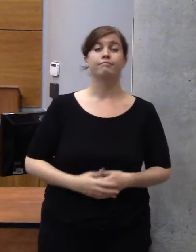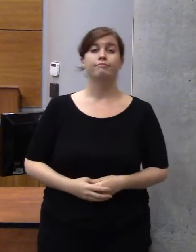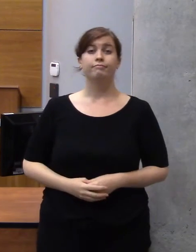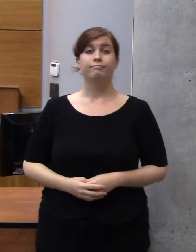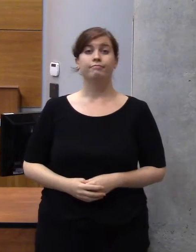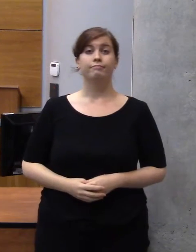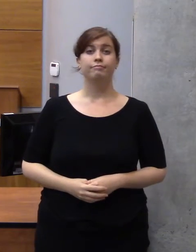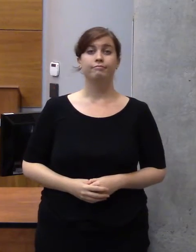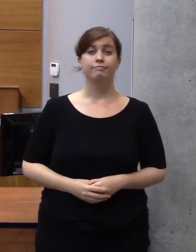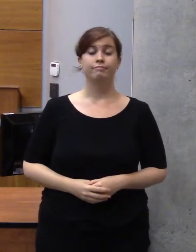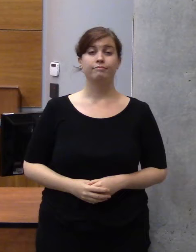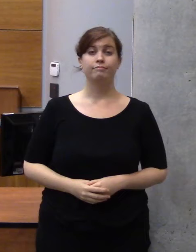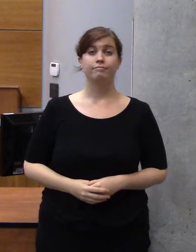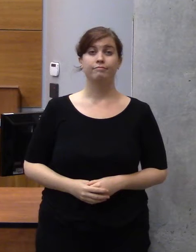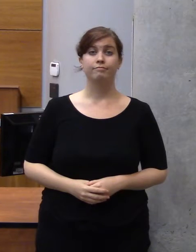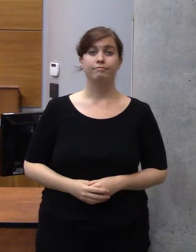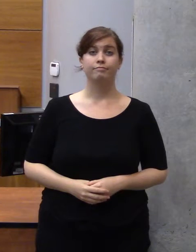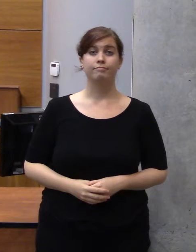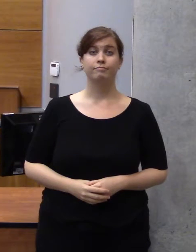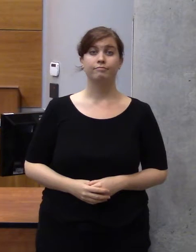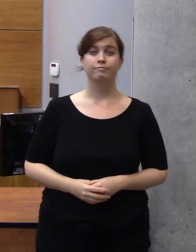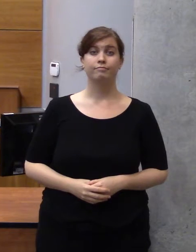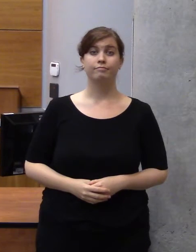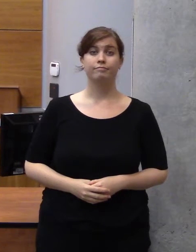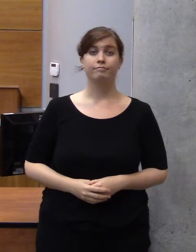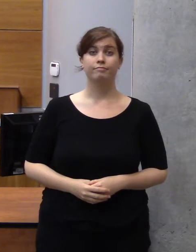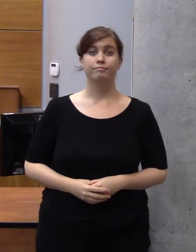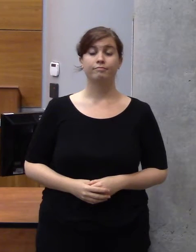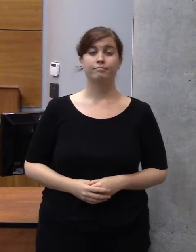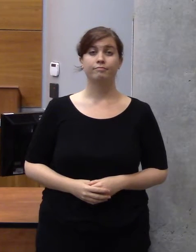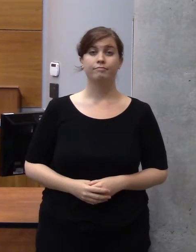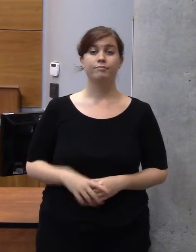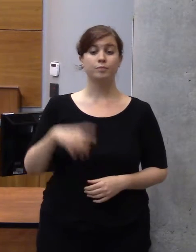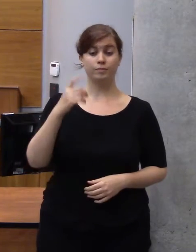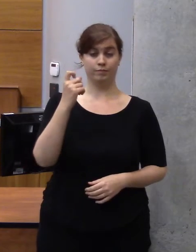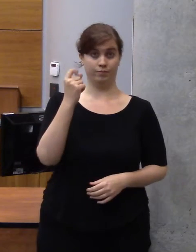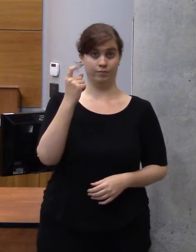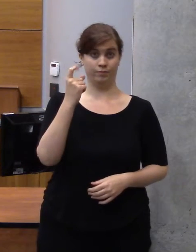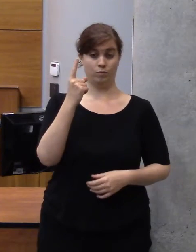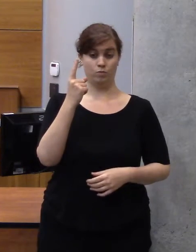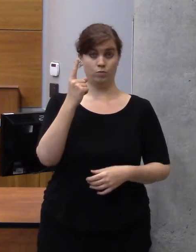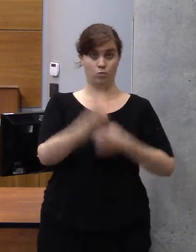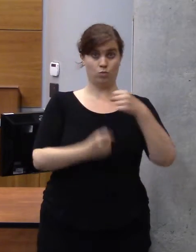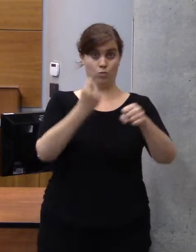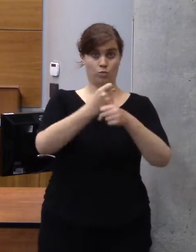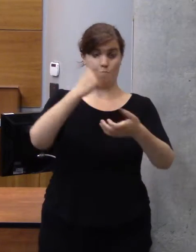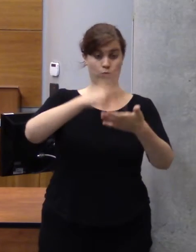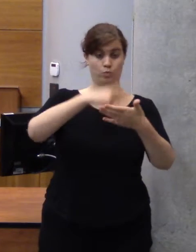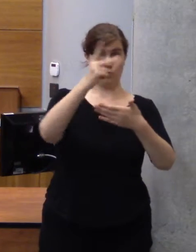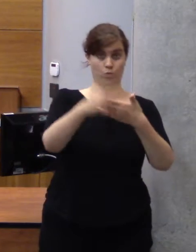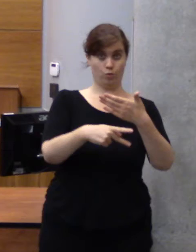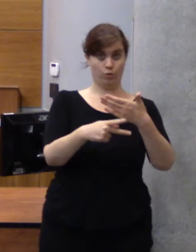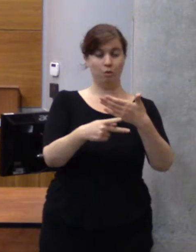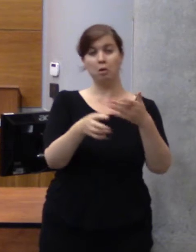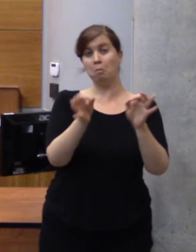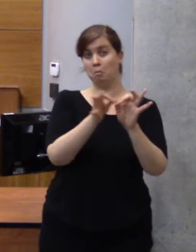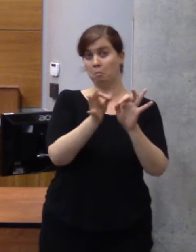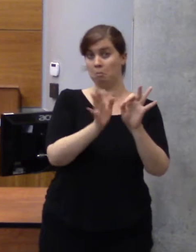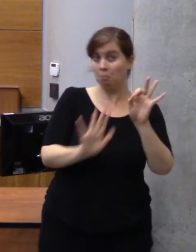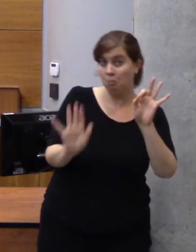took $3,000 to $5,000 for year-long programming. So that's a lot you can do if you shift around costs. I also just